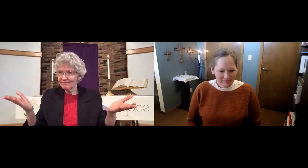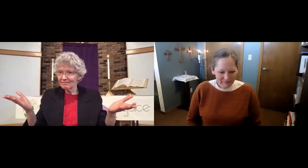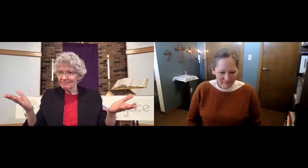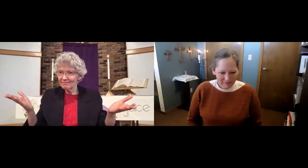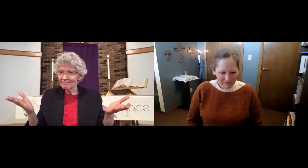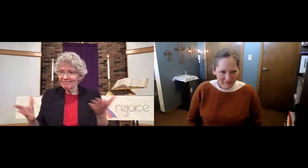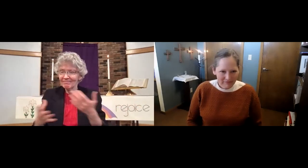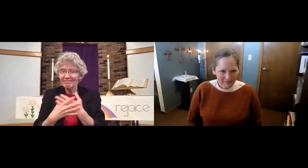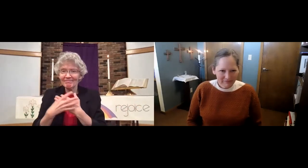God loves you.